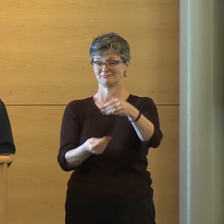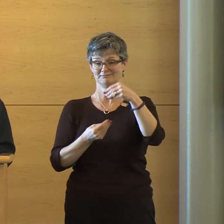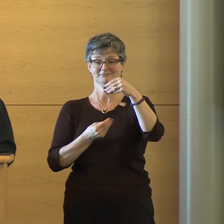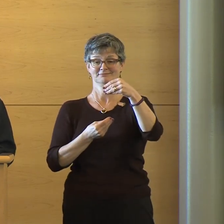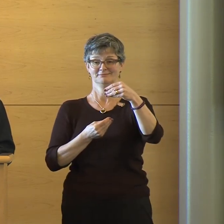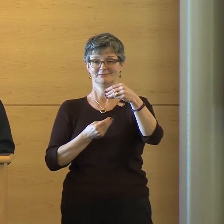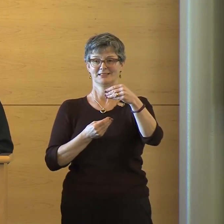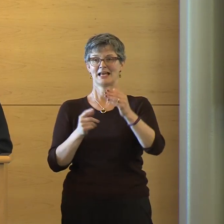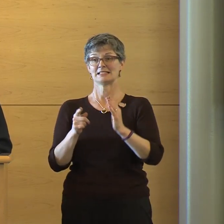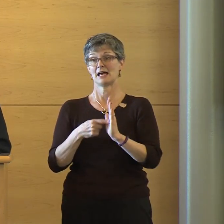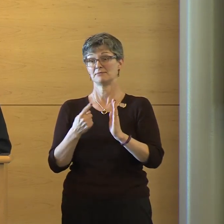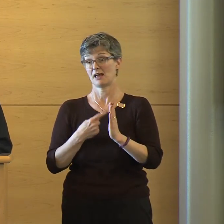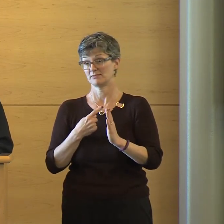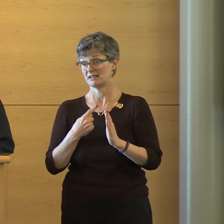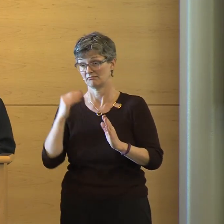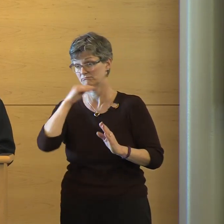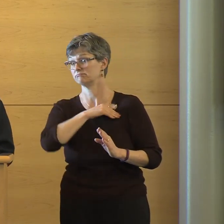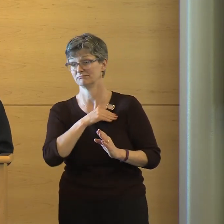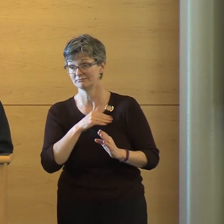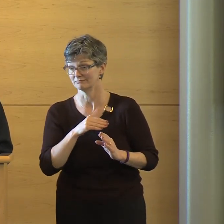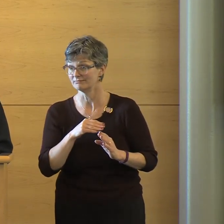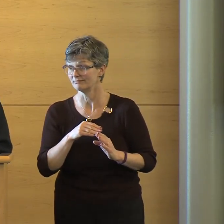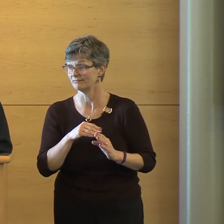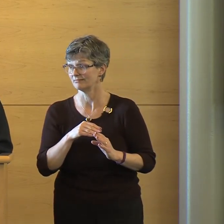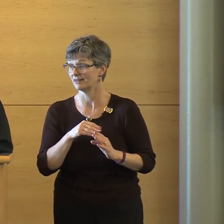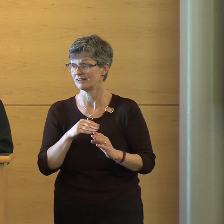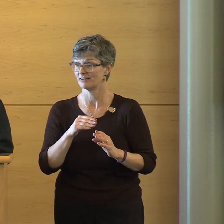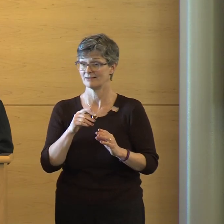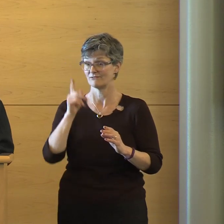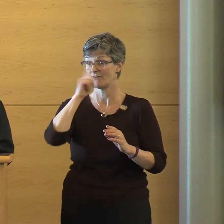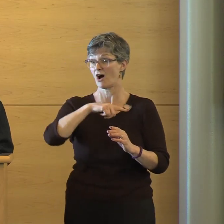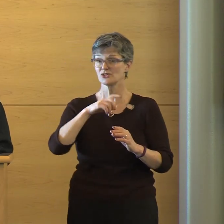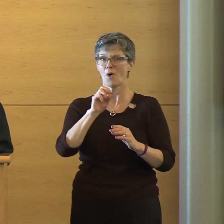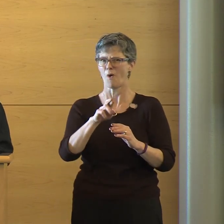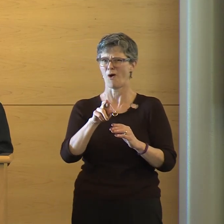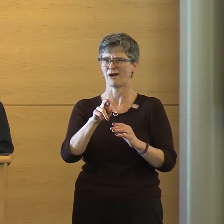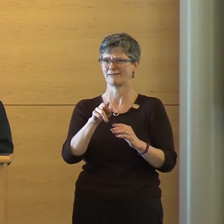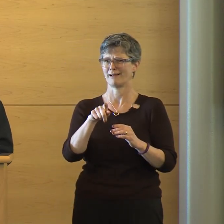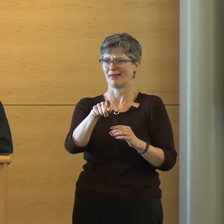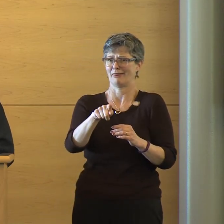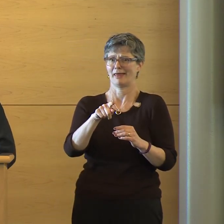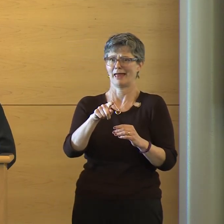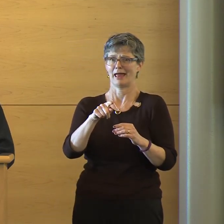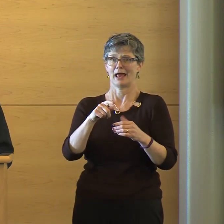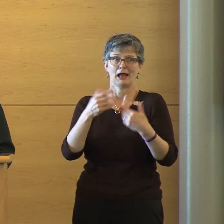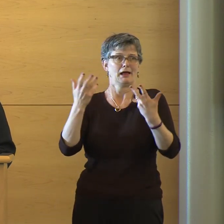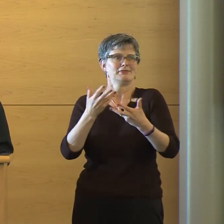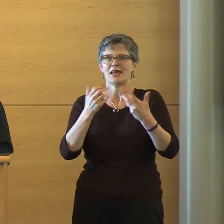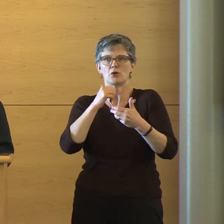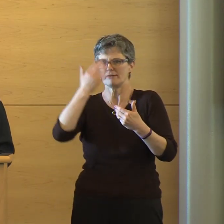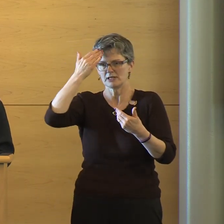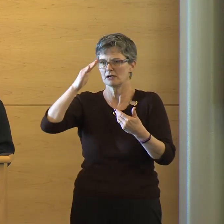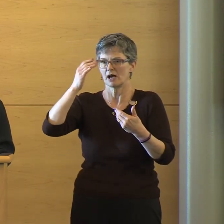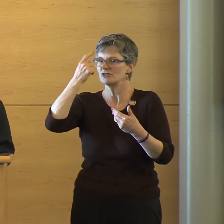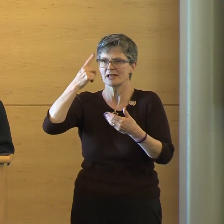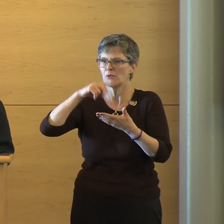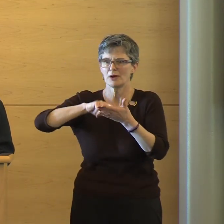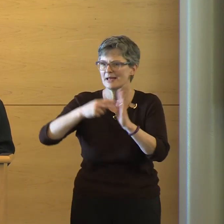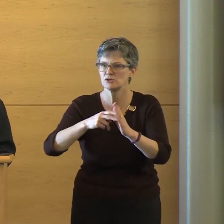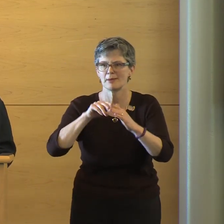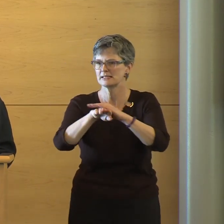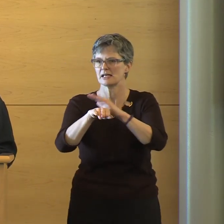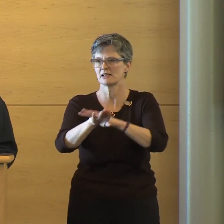accessibility template, a VPAT, which is a checklist of how they feel they perform on accessibility. And